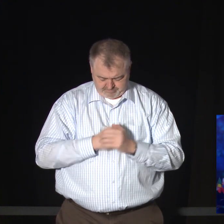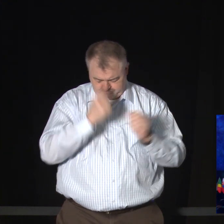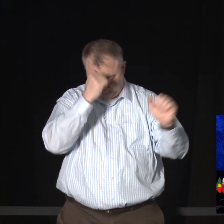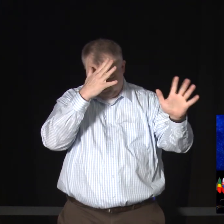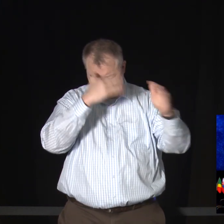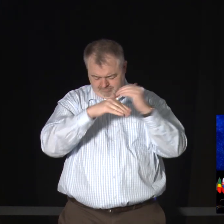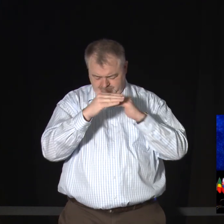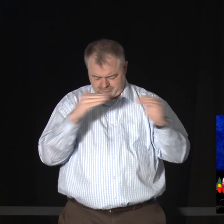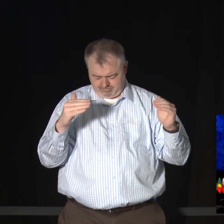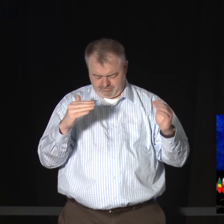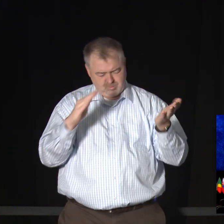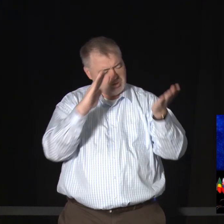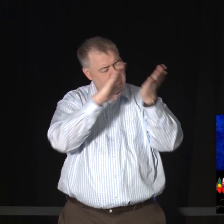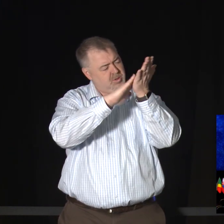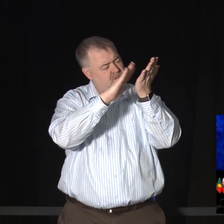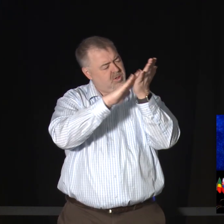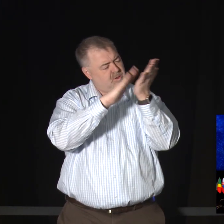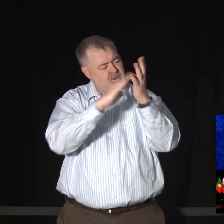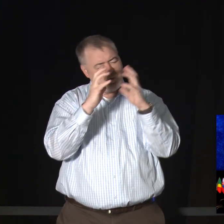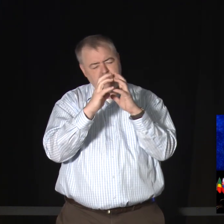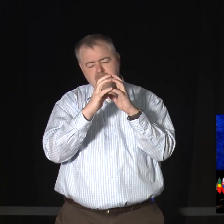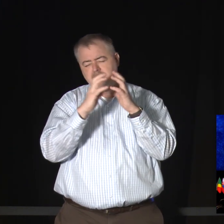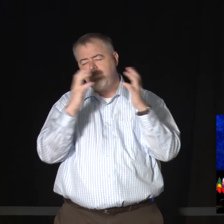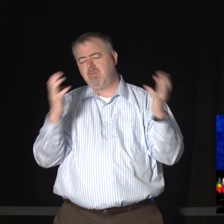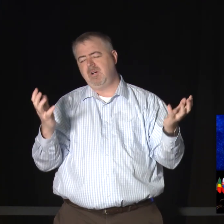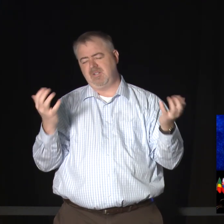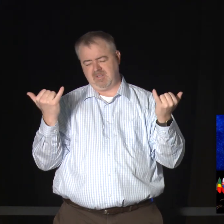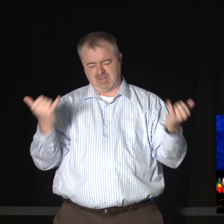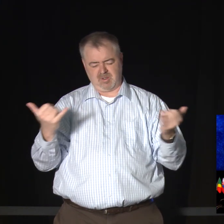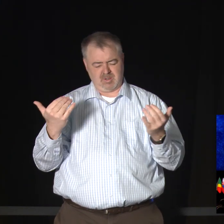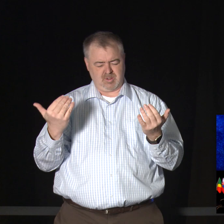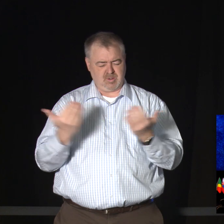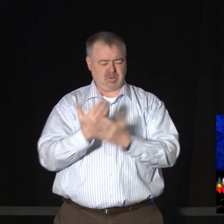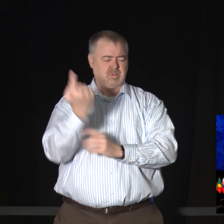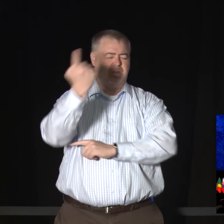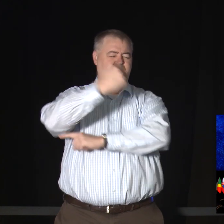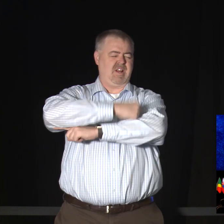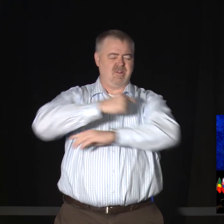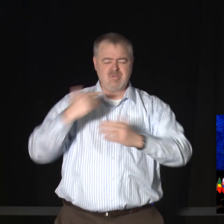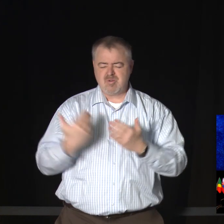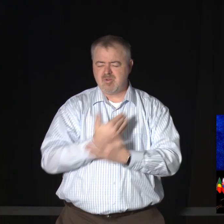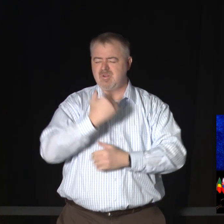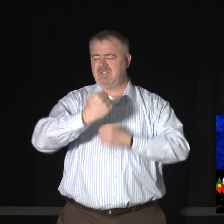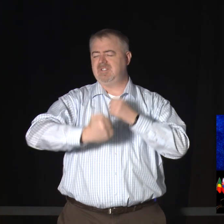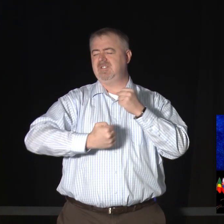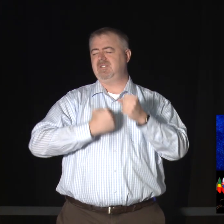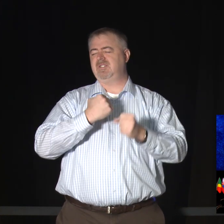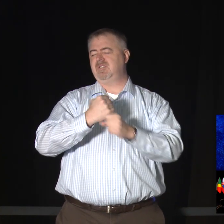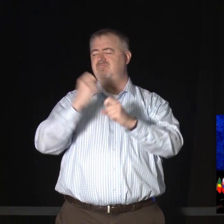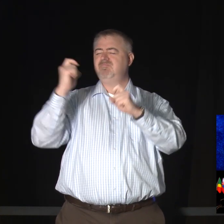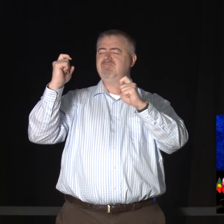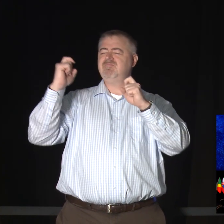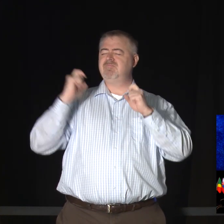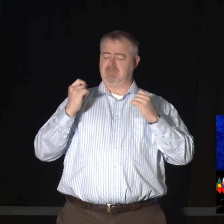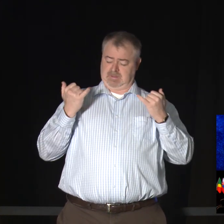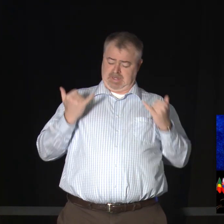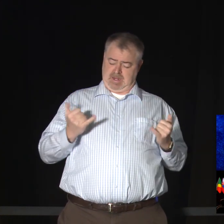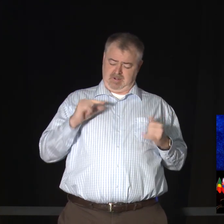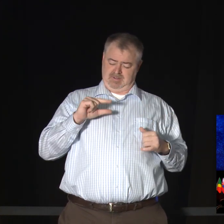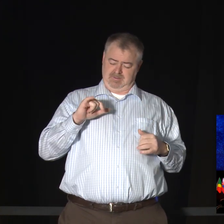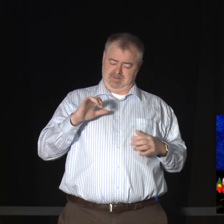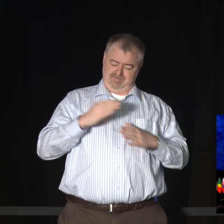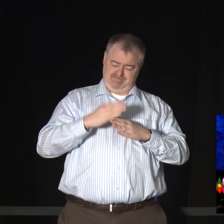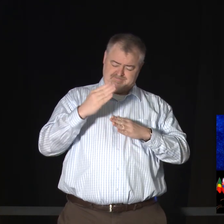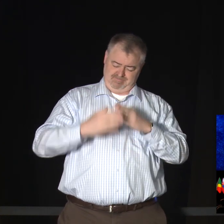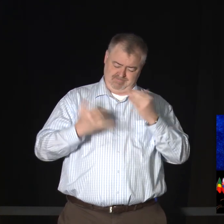Father in heaven, we praise you so much for this new day of life and for this new year that you have given us. And as GYC comes to a close today, Father,